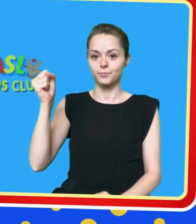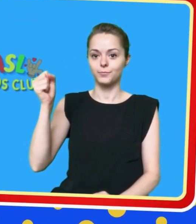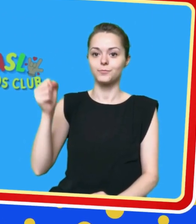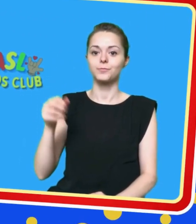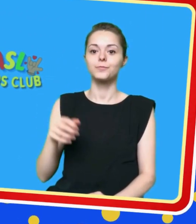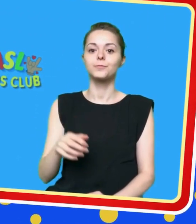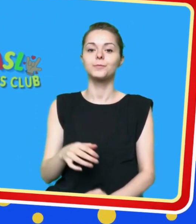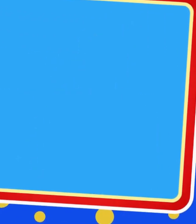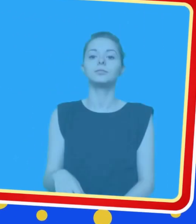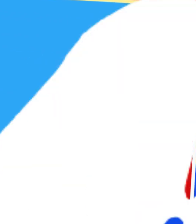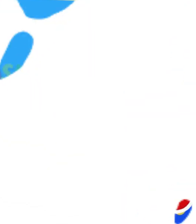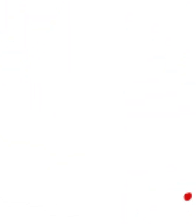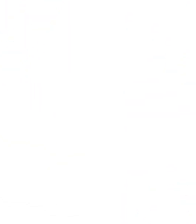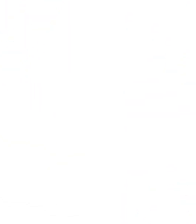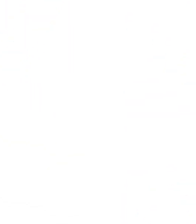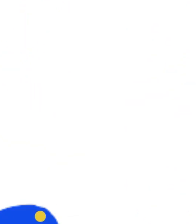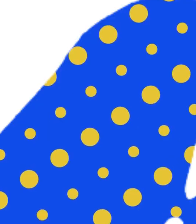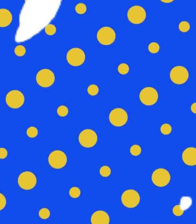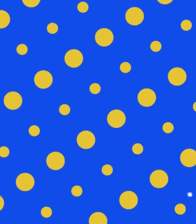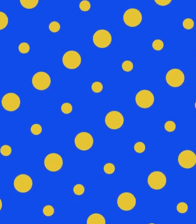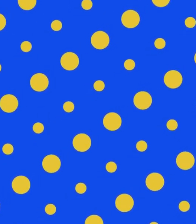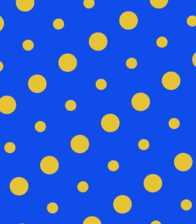Well done, it's milk.